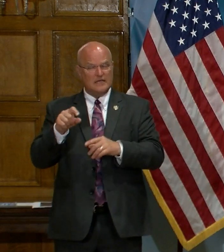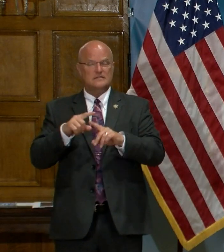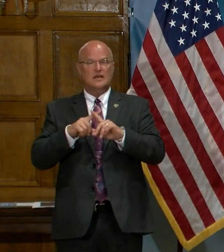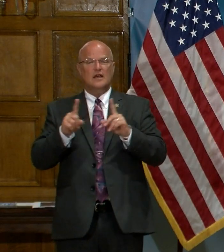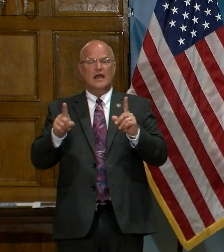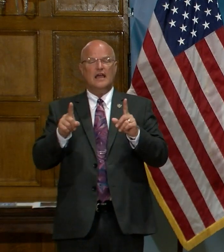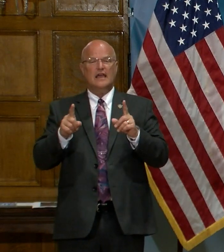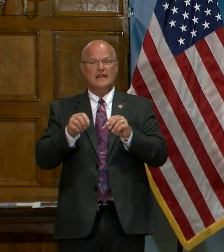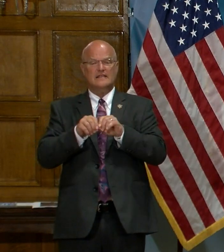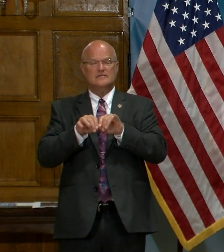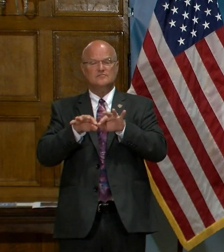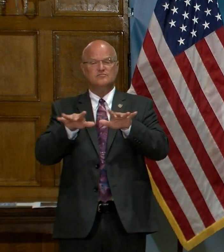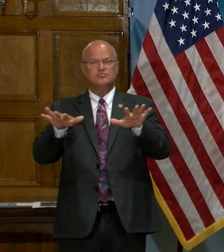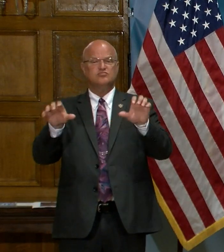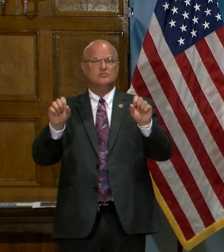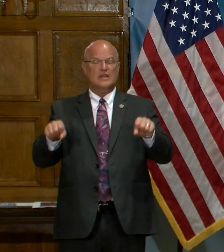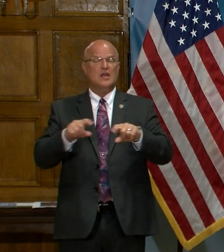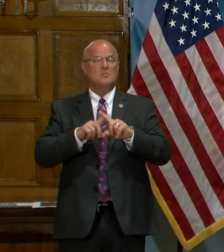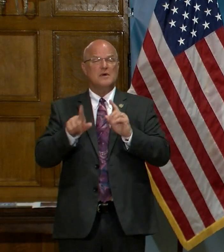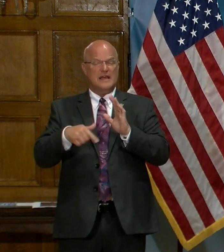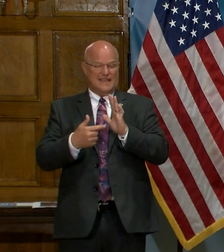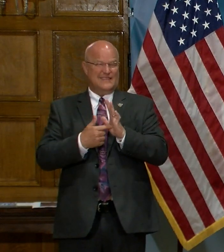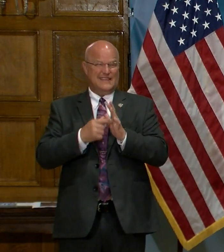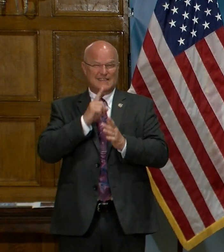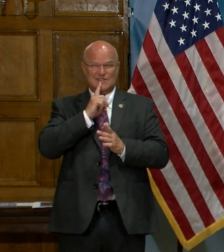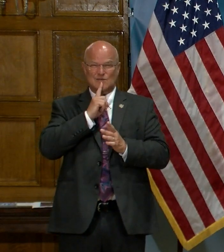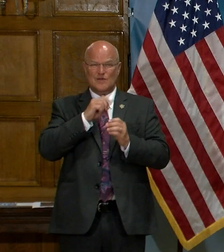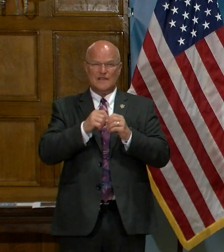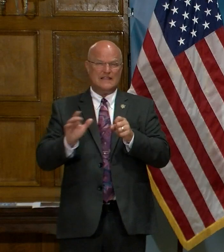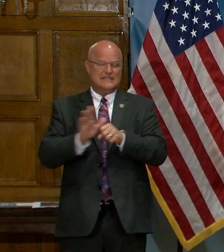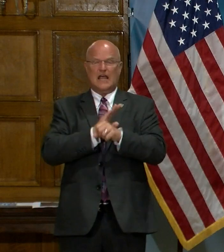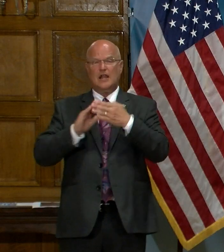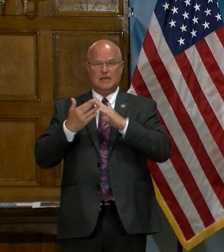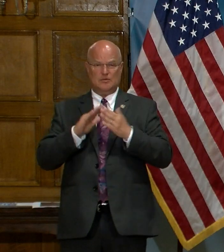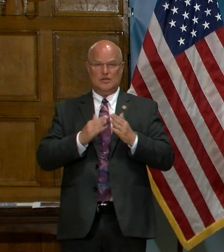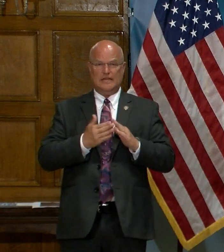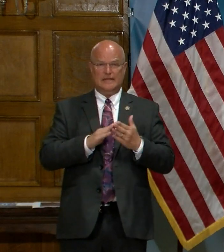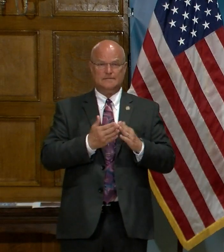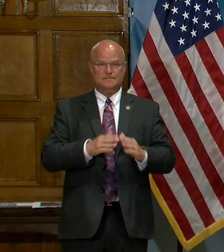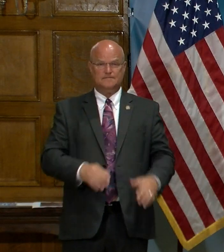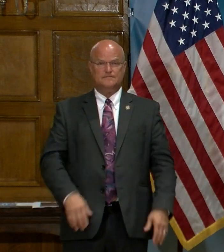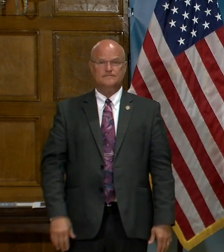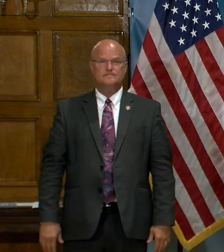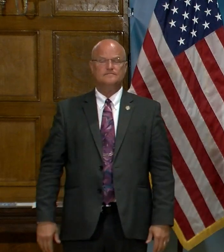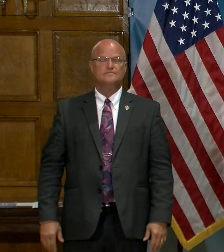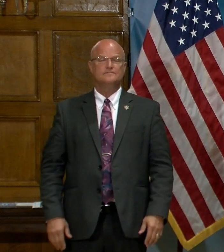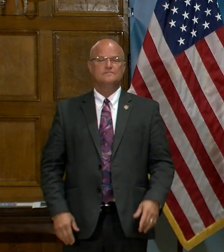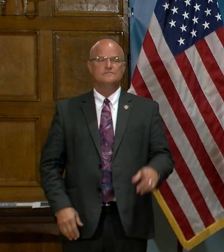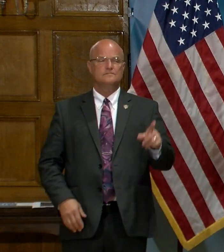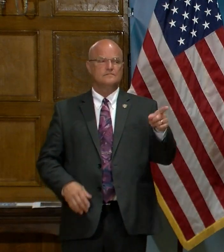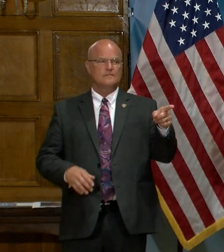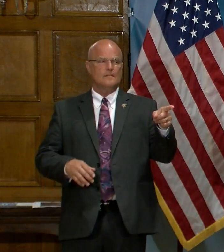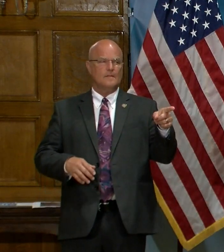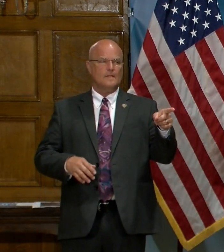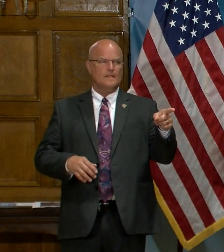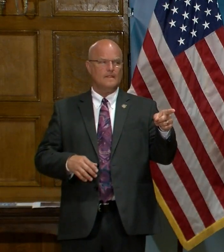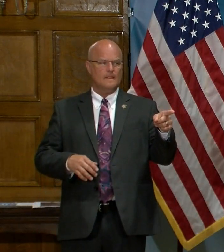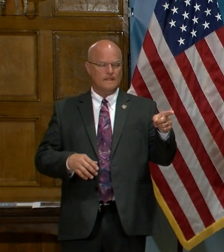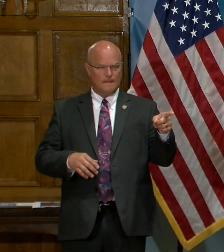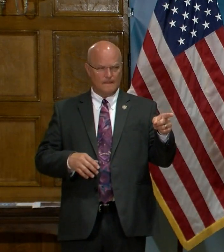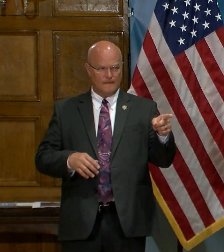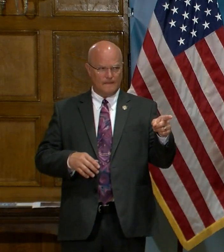and facilitate the spread of COVID-19, but this is really in the entire community. Just on that point, on the new